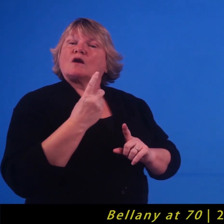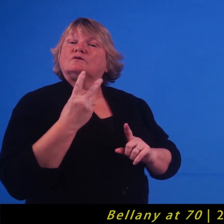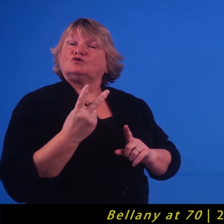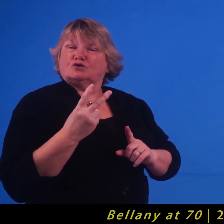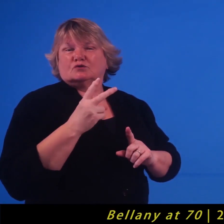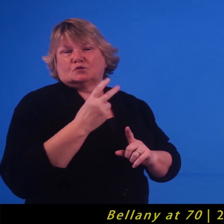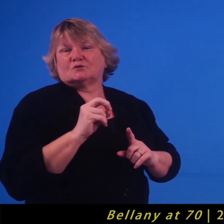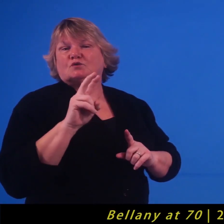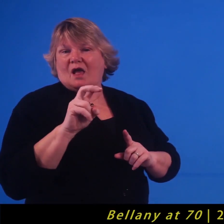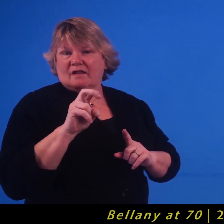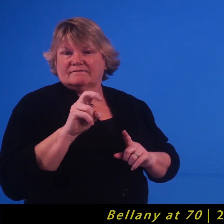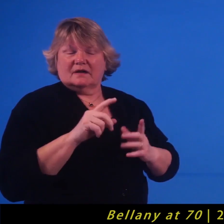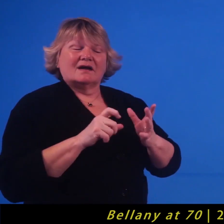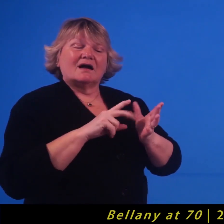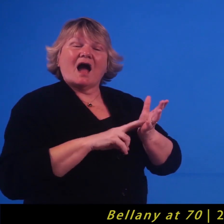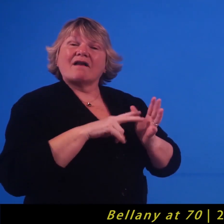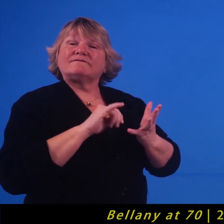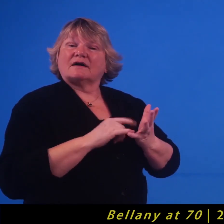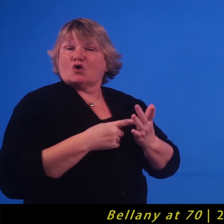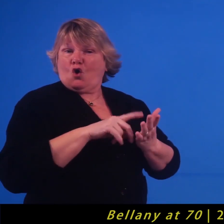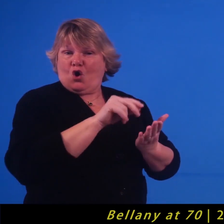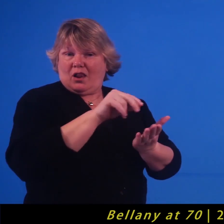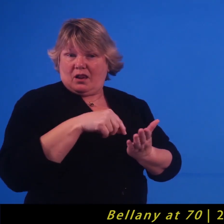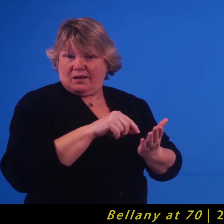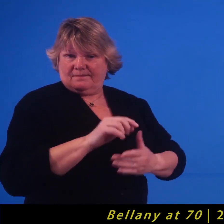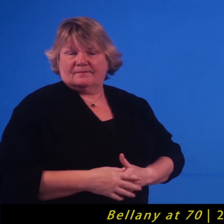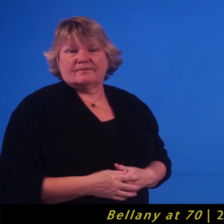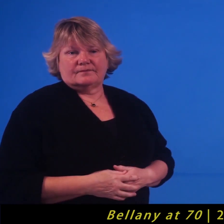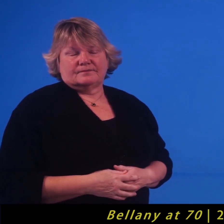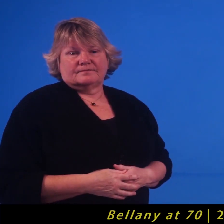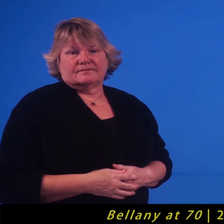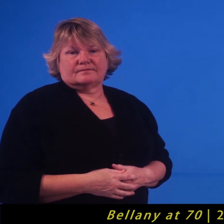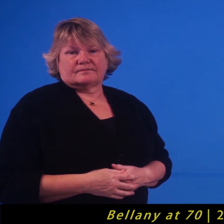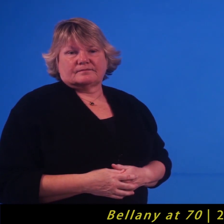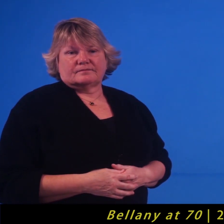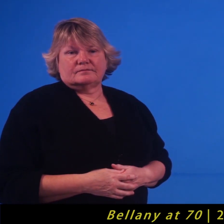Bellany at 70, 2012, oil on canvas.